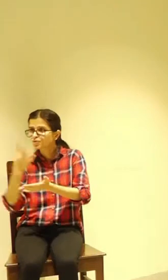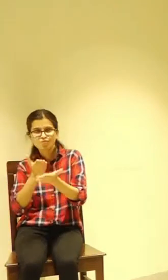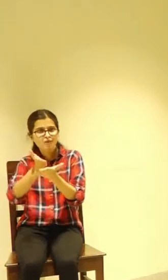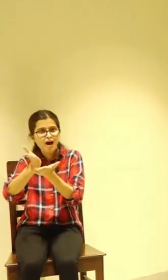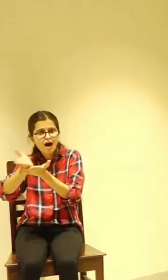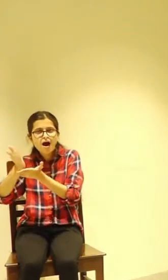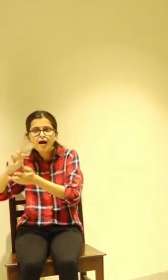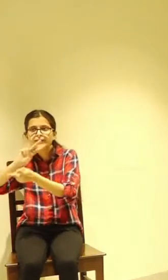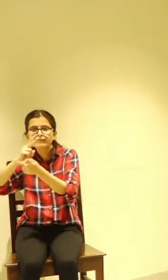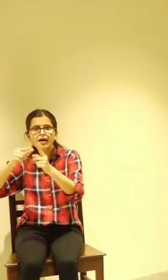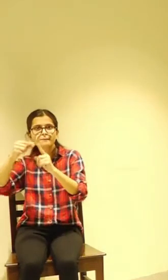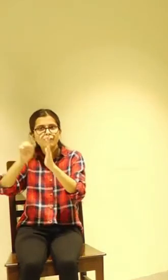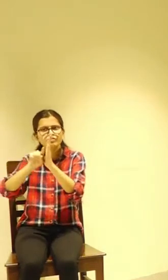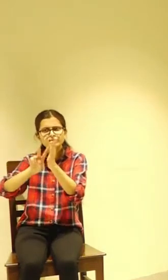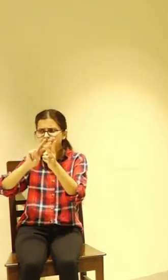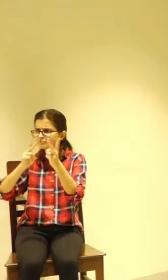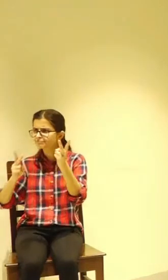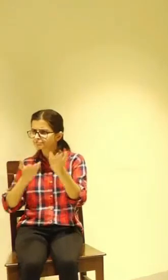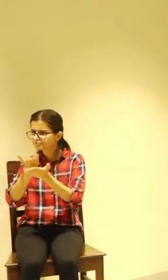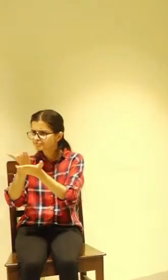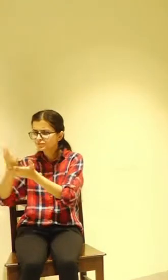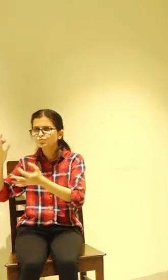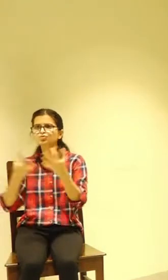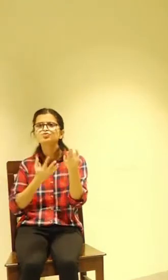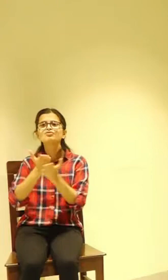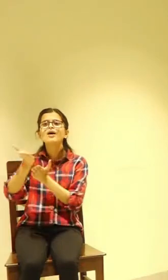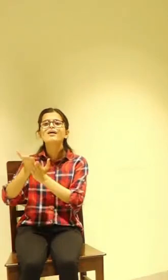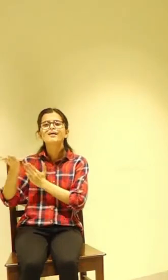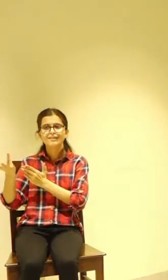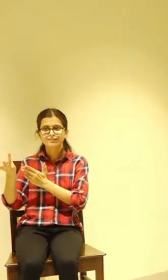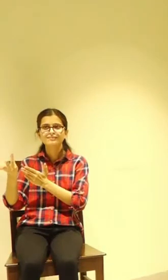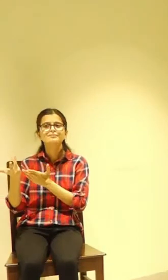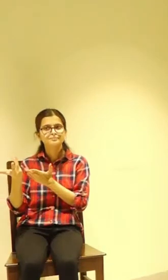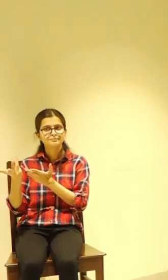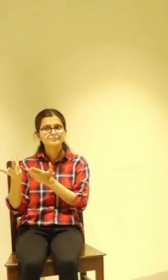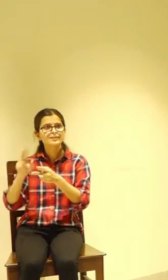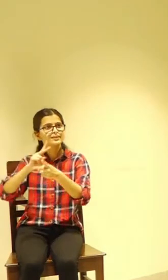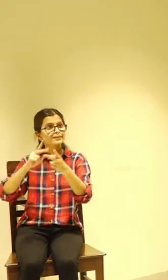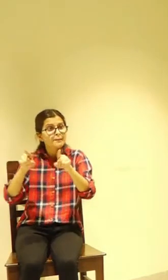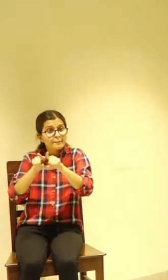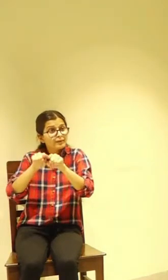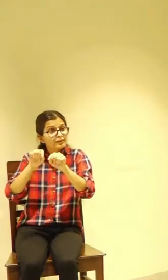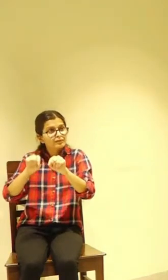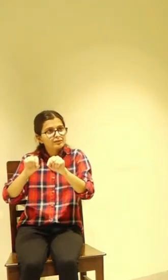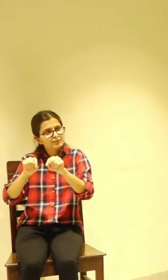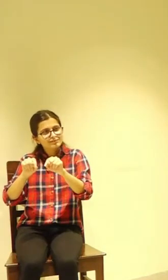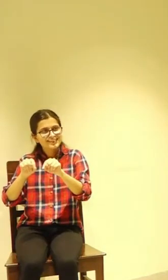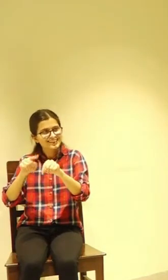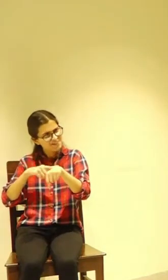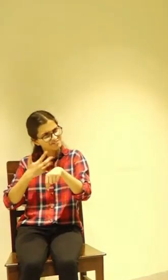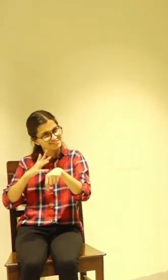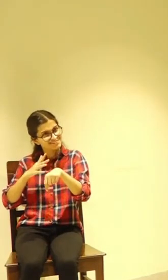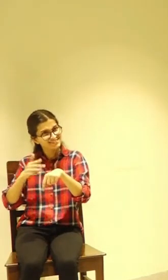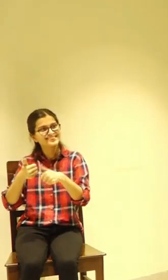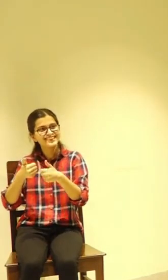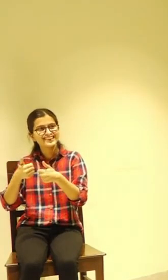of interpreting these provisions, and would stick quite mechanically to this idea of intention,